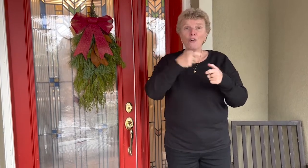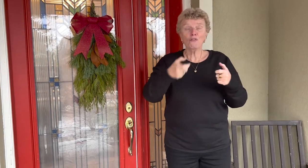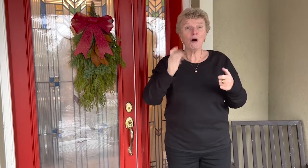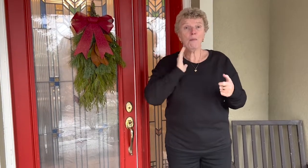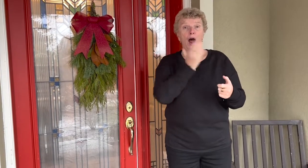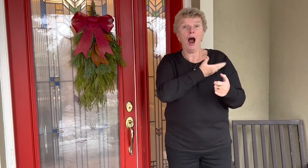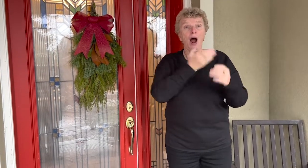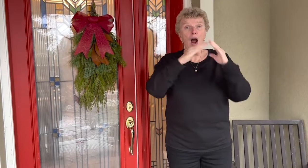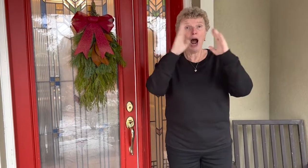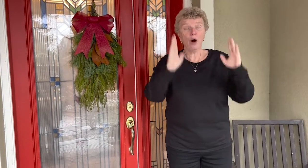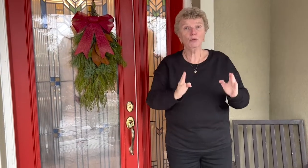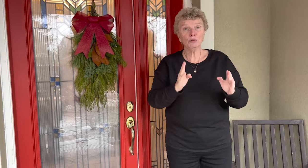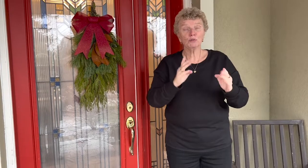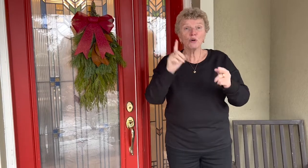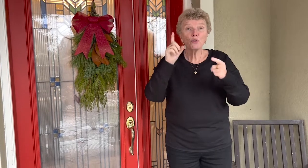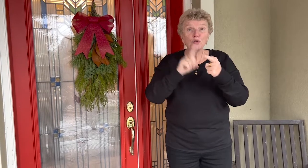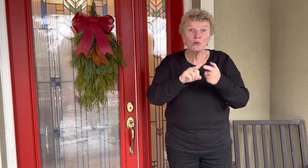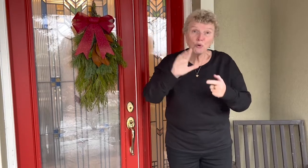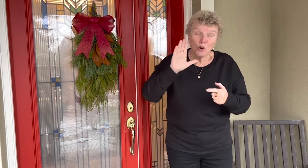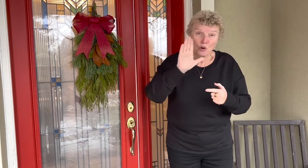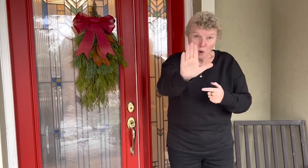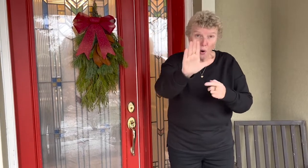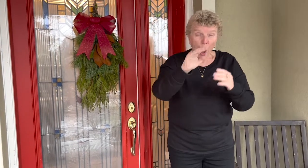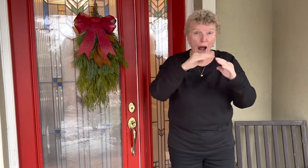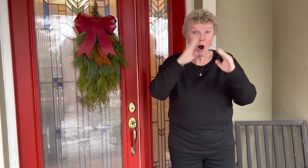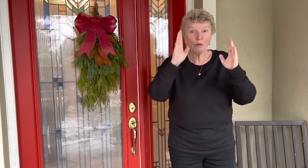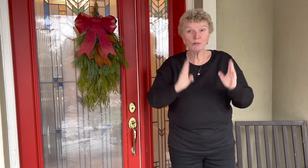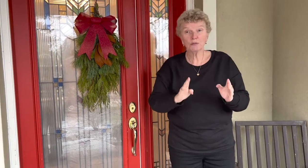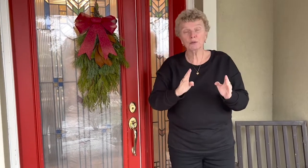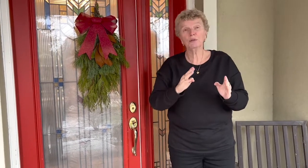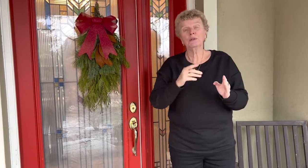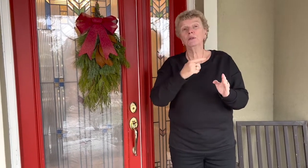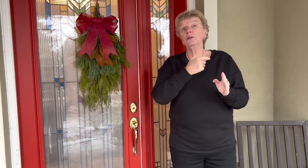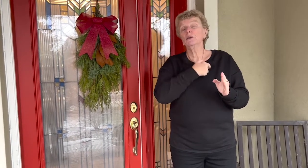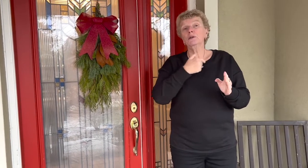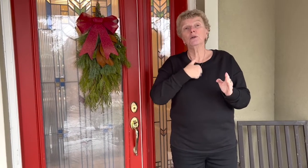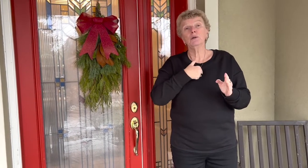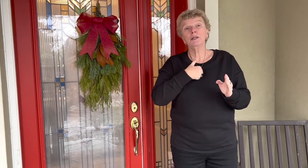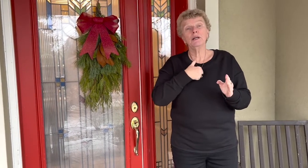and also, and to tell you from our house to your house,